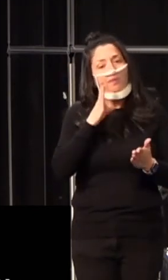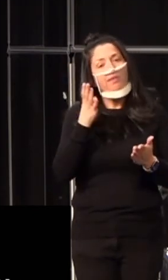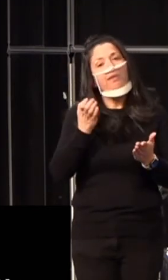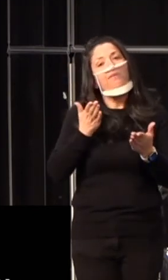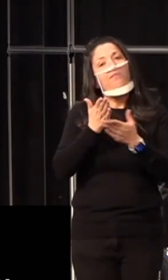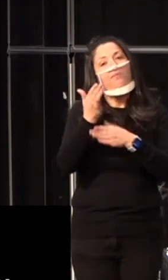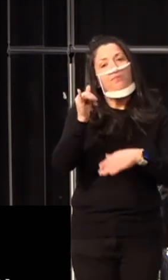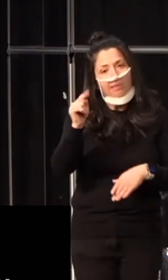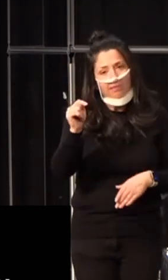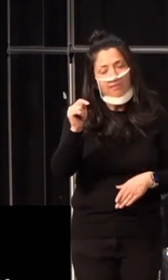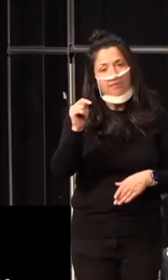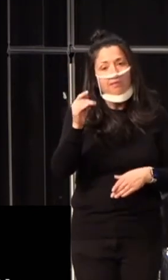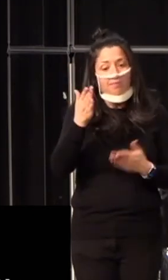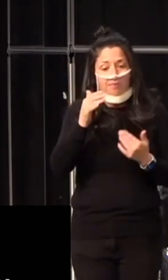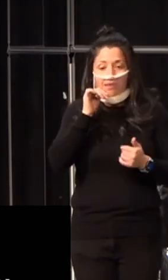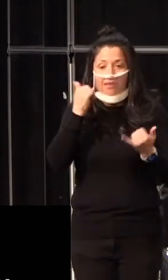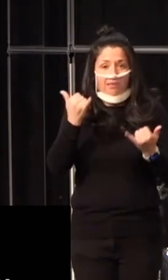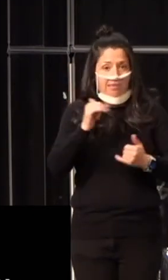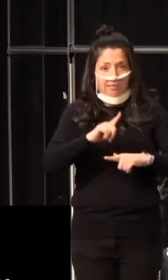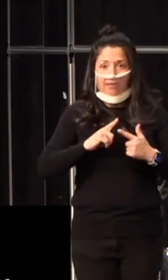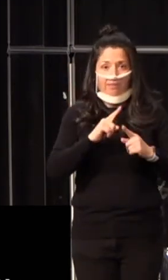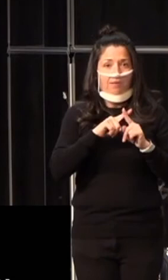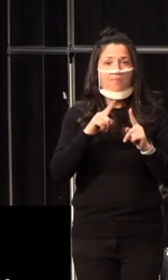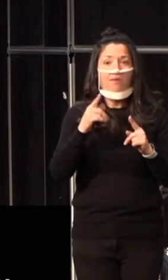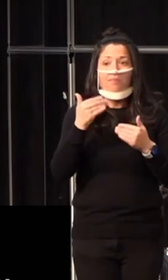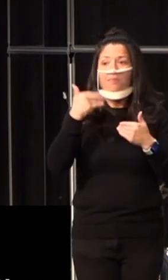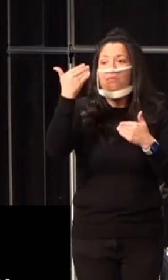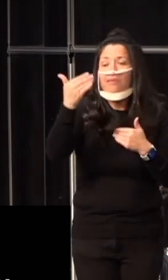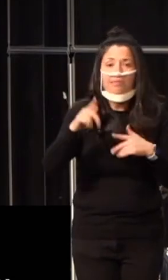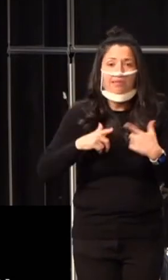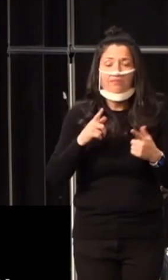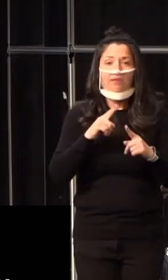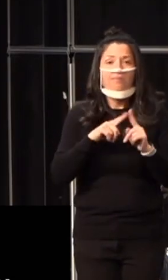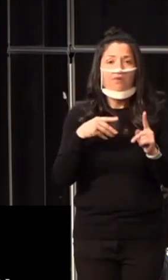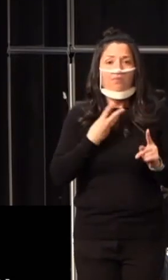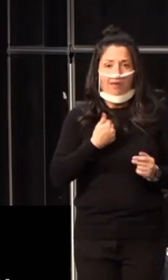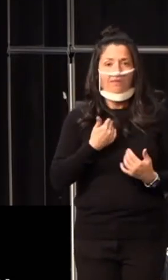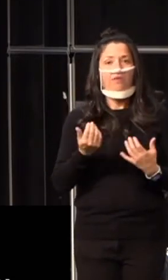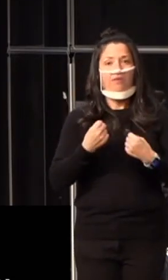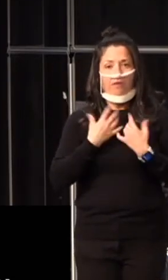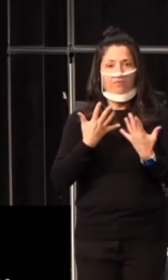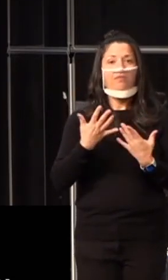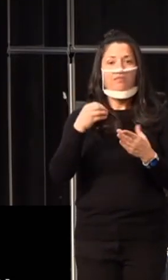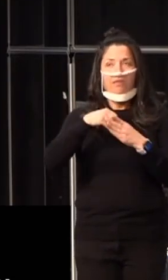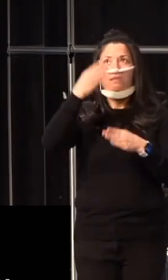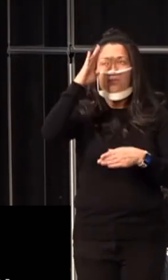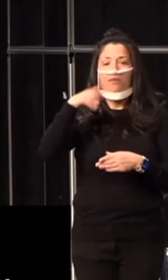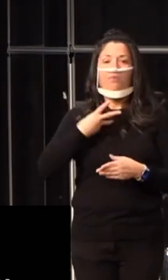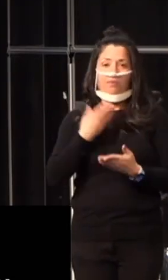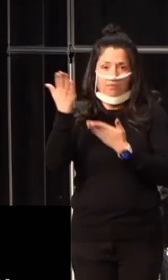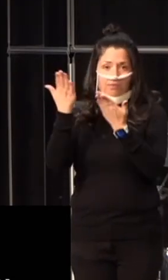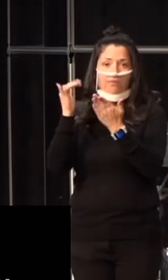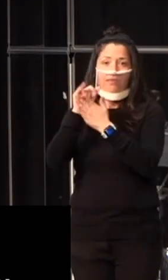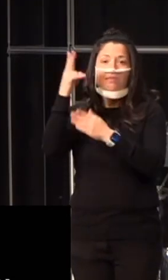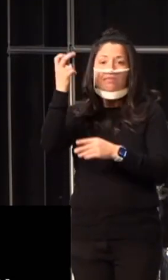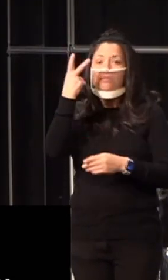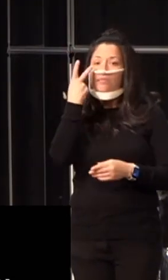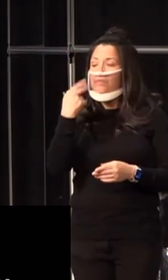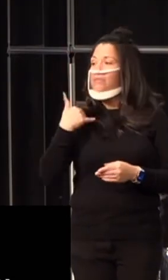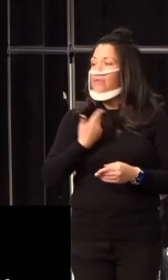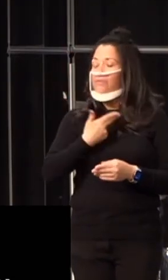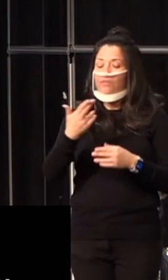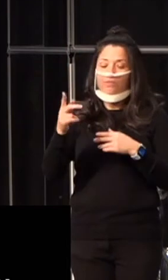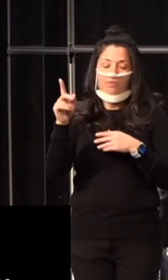maybe it's the life to come, but we have confidence in the God that we serve that he sees us in our wherever we're